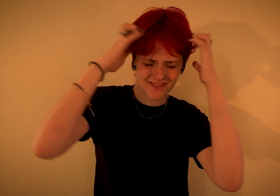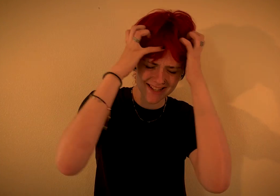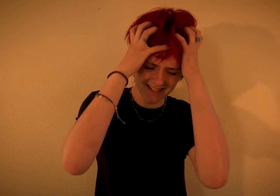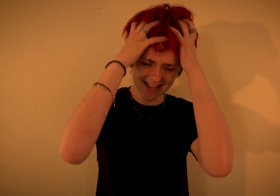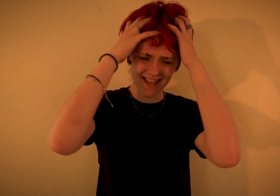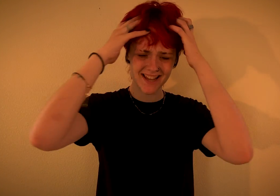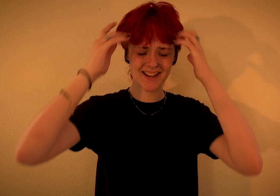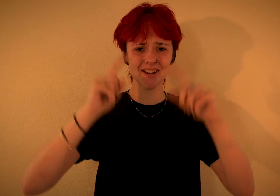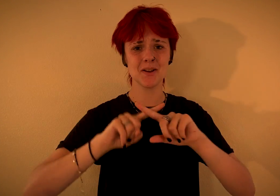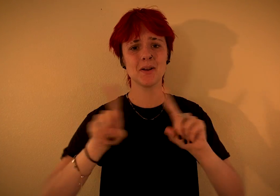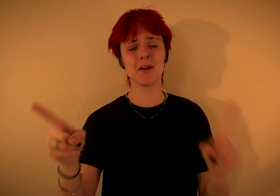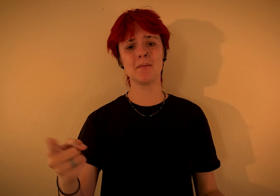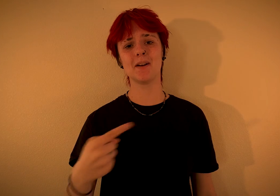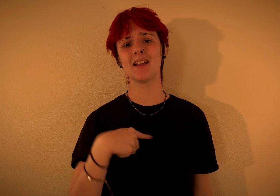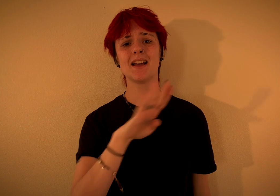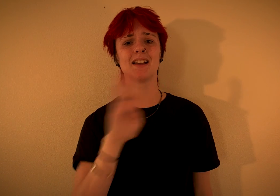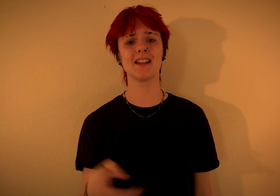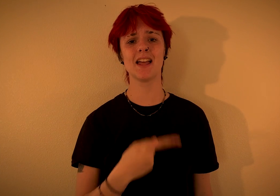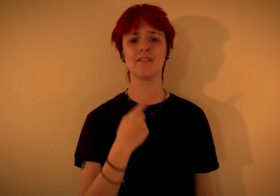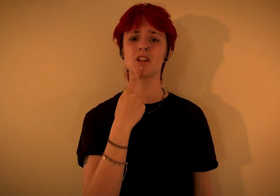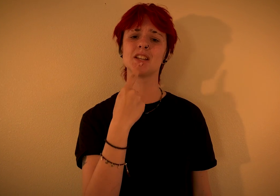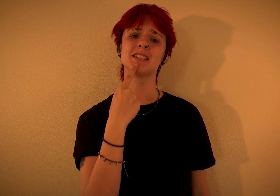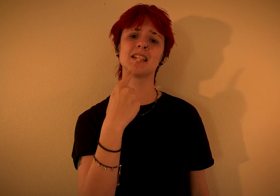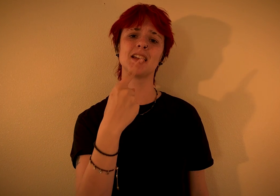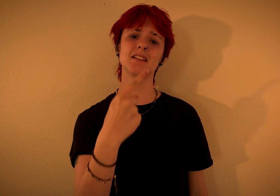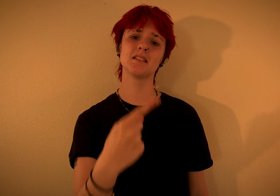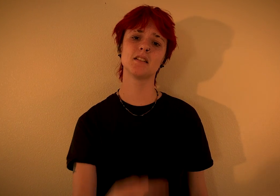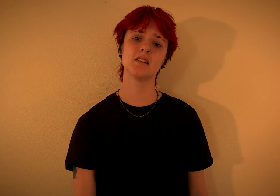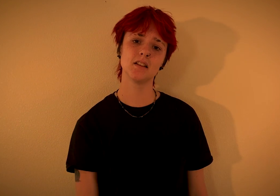said. All of the thoughts that were inside my head.